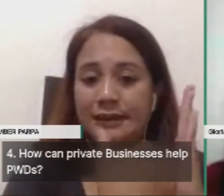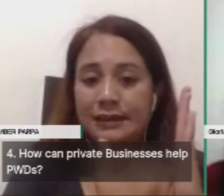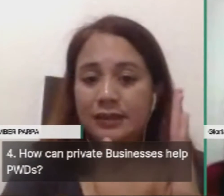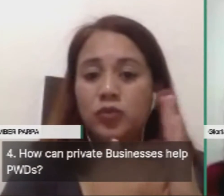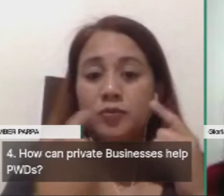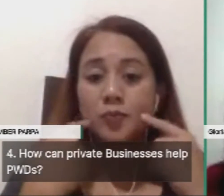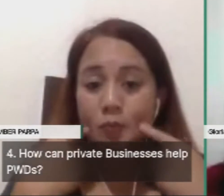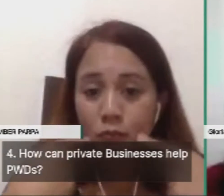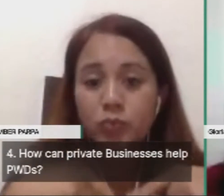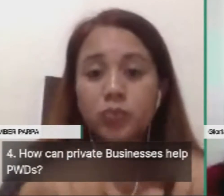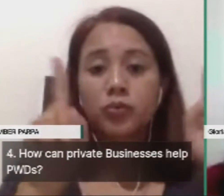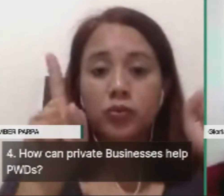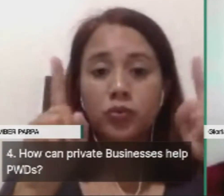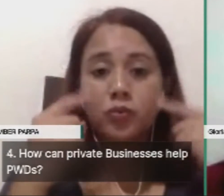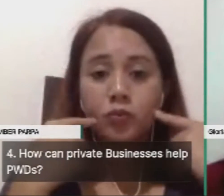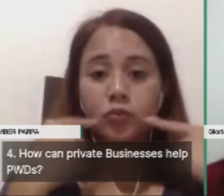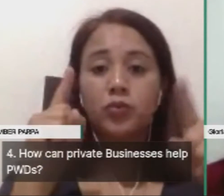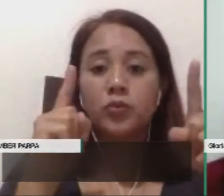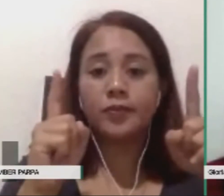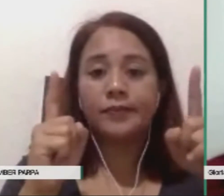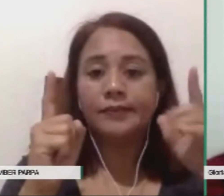successful.